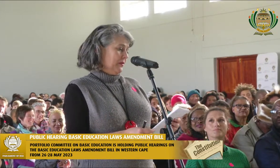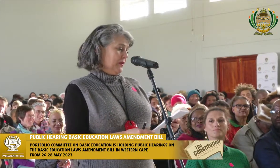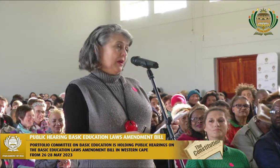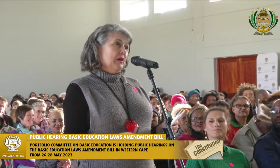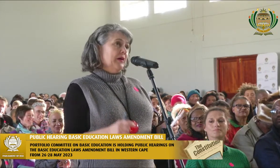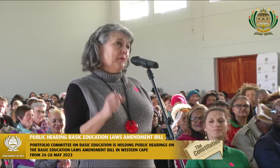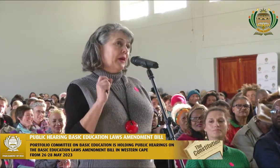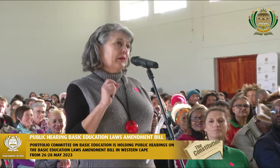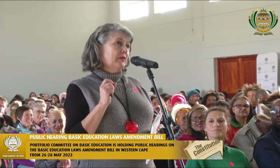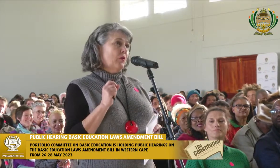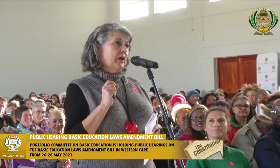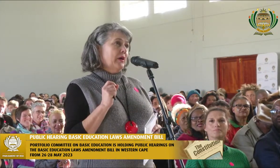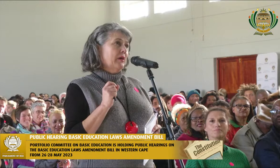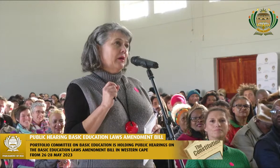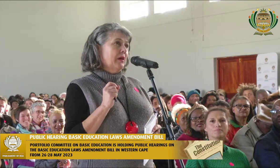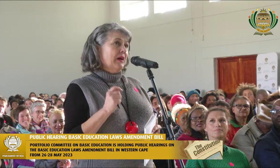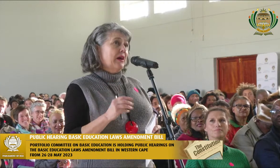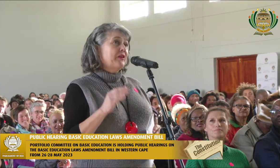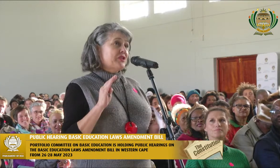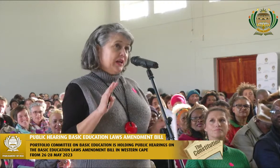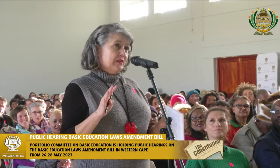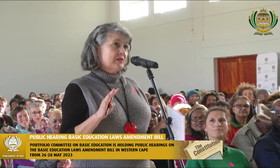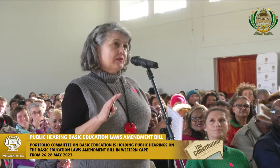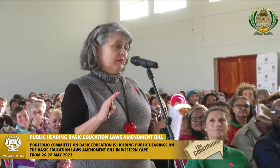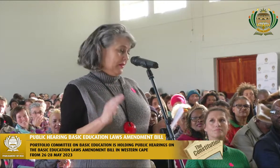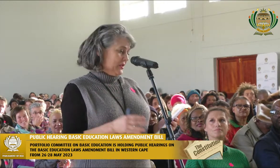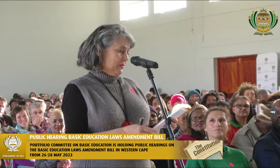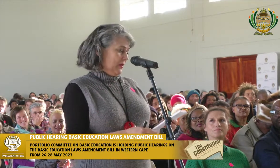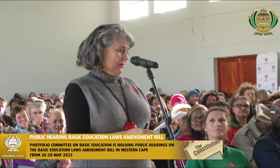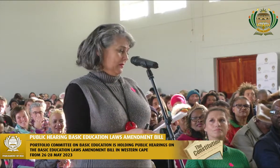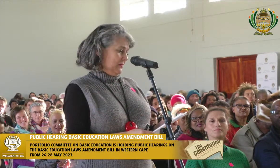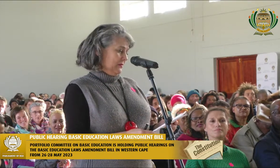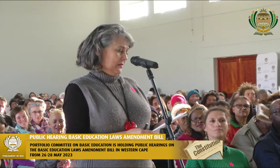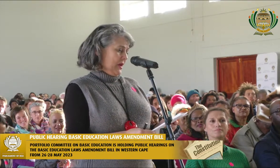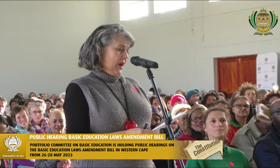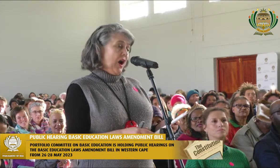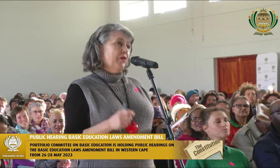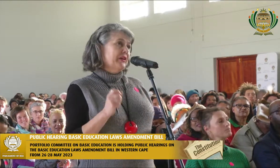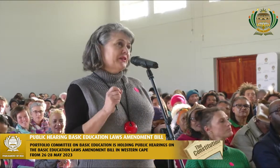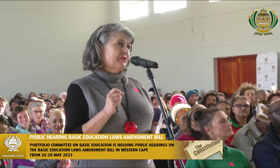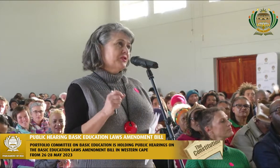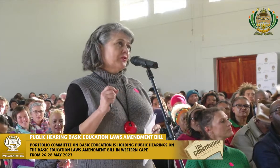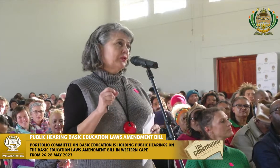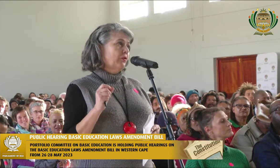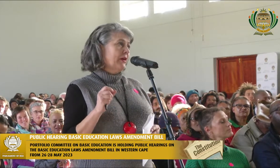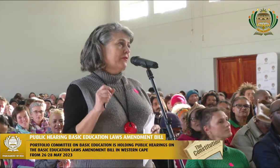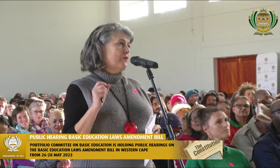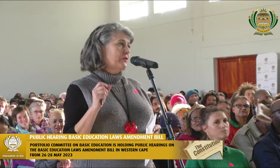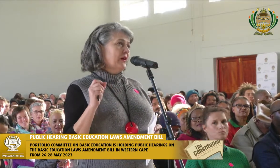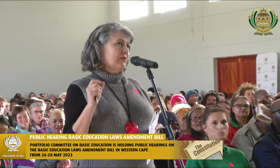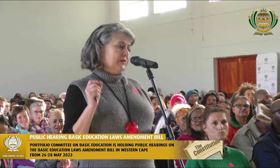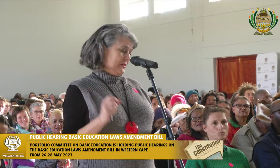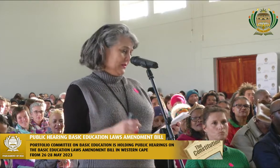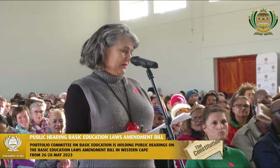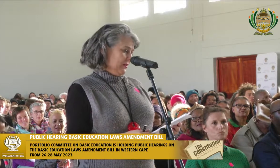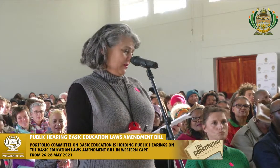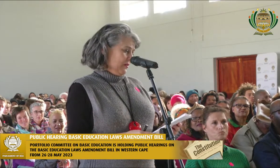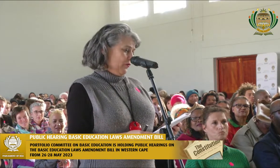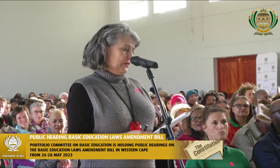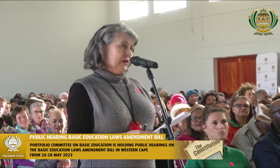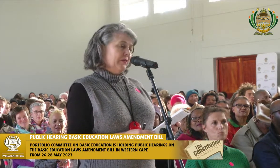Cape. And the Bakiti Koi rejects this bill. Our history started already in the